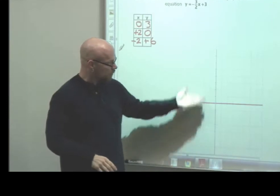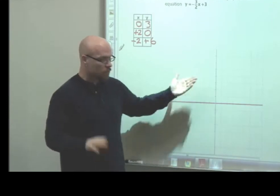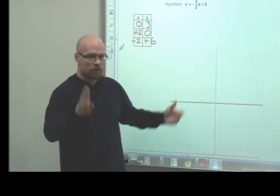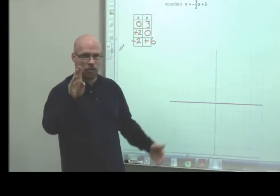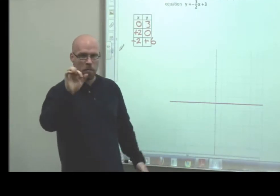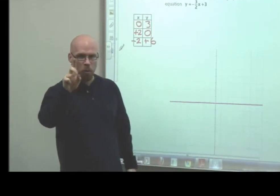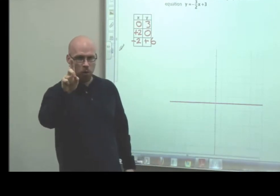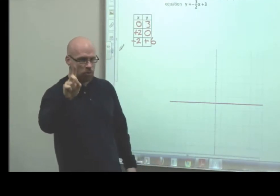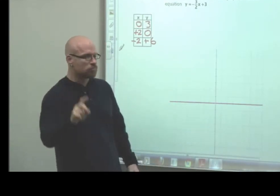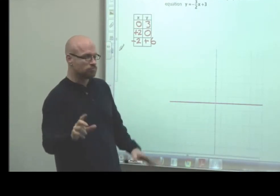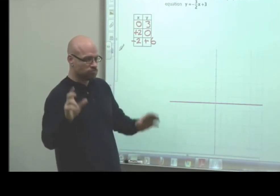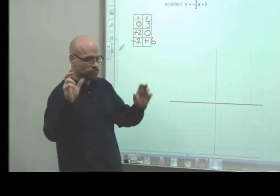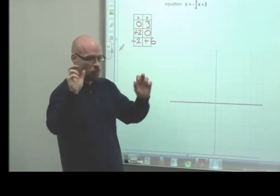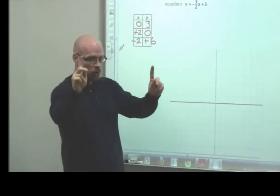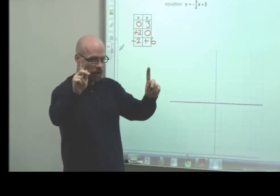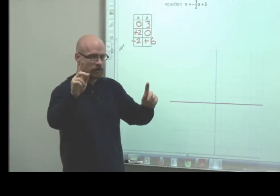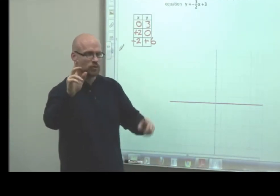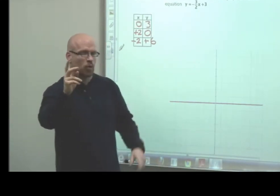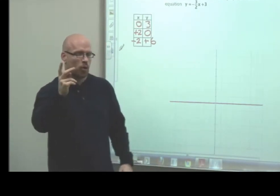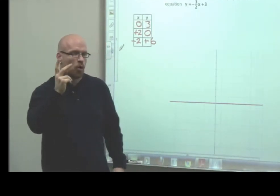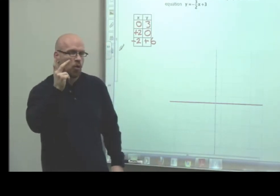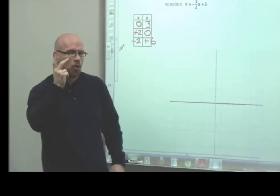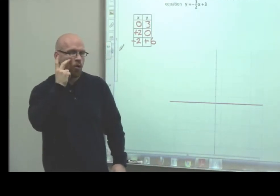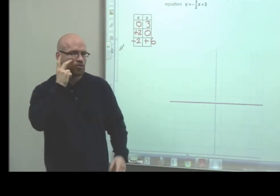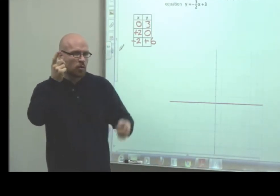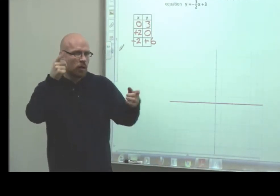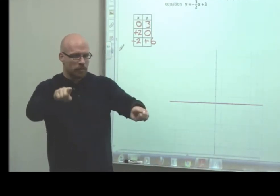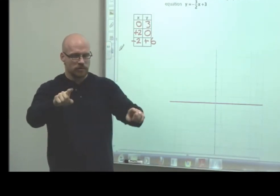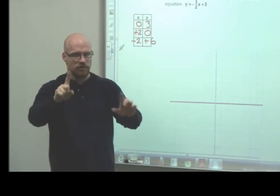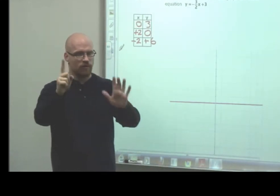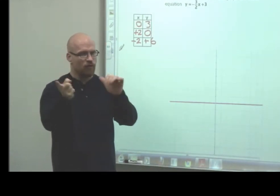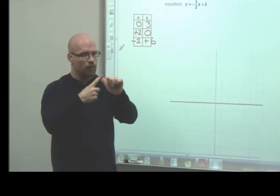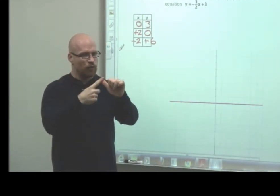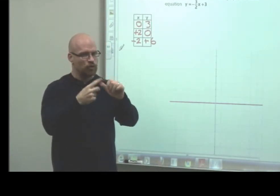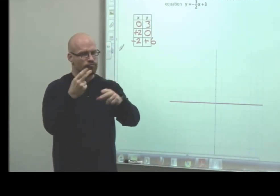Now I need to plot my 3 points on this graph right here.